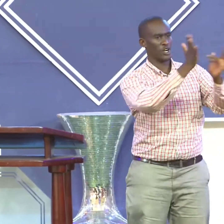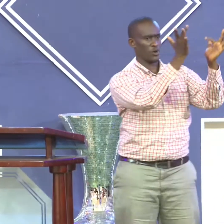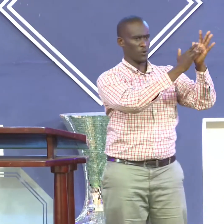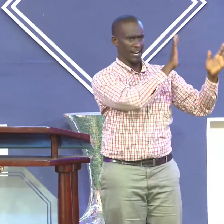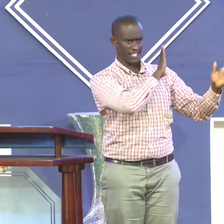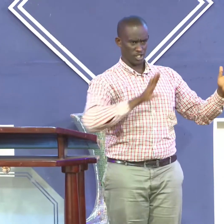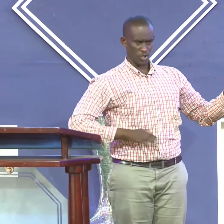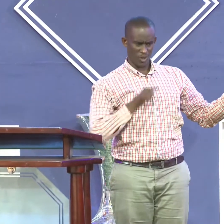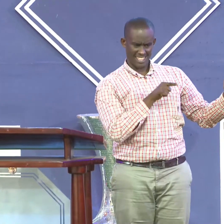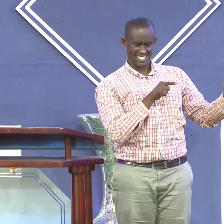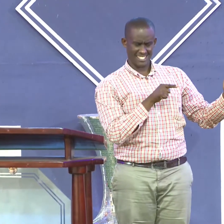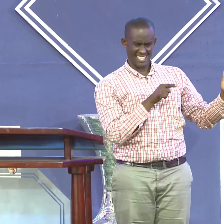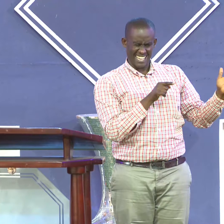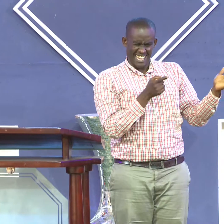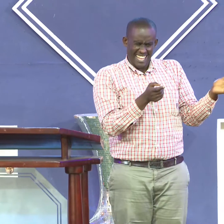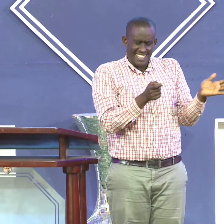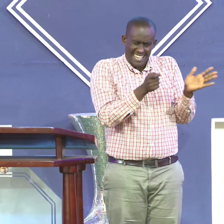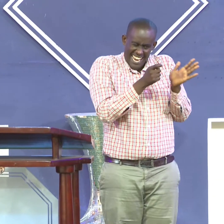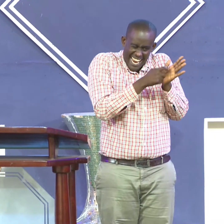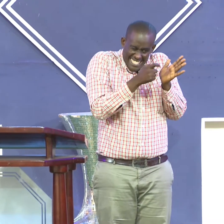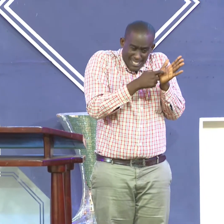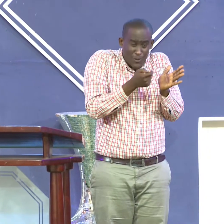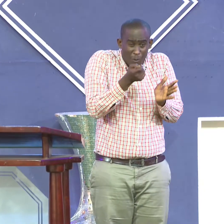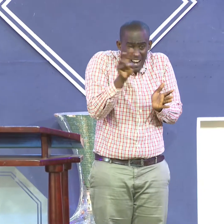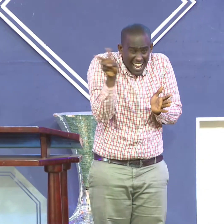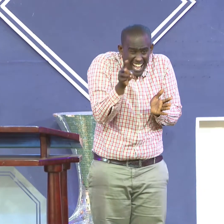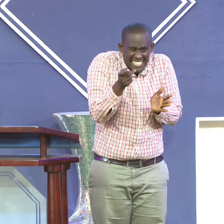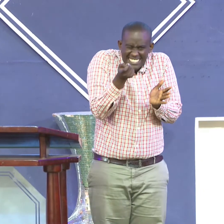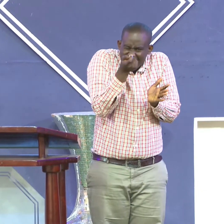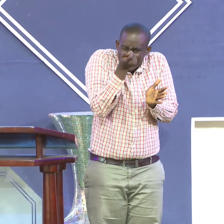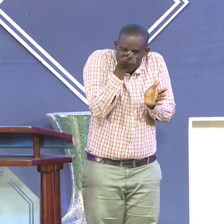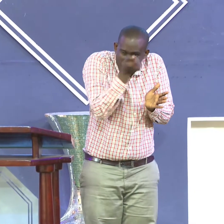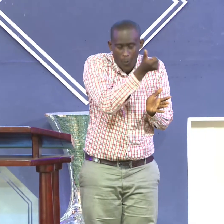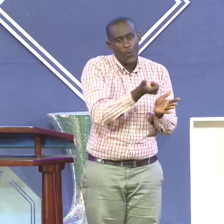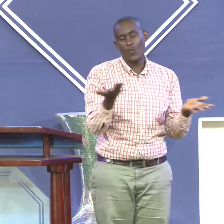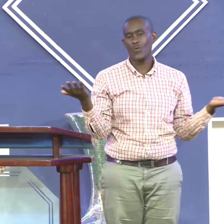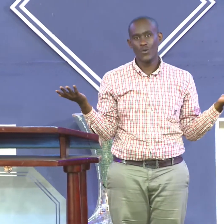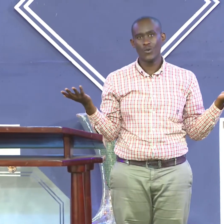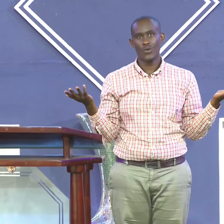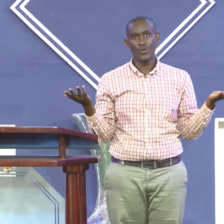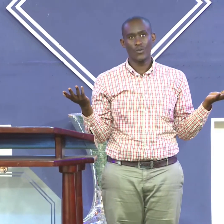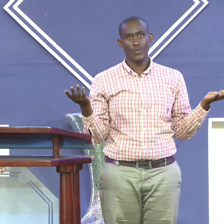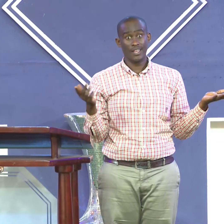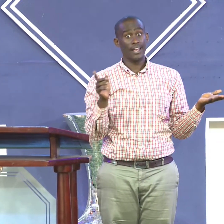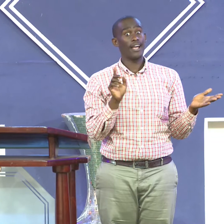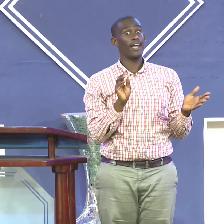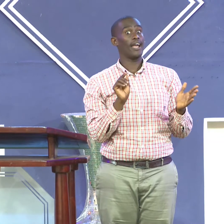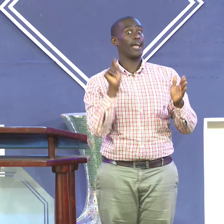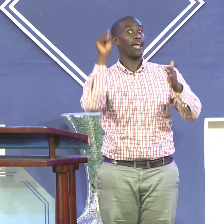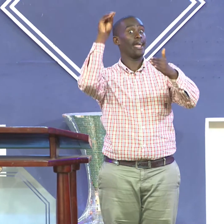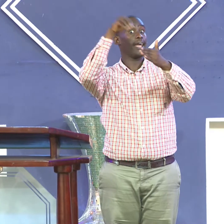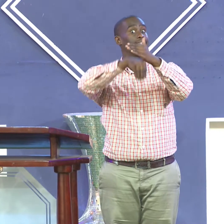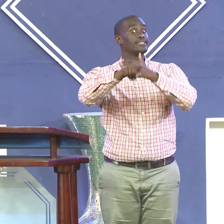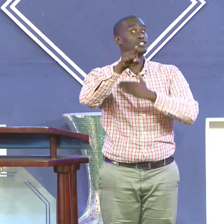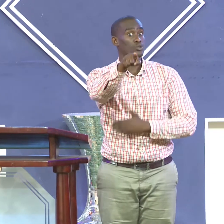Christ. Ensigo eringa akaweke kakalidali. The seed which is like a mustard seed. Eyingire munda. To